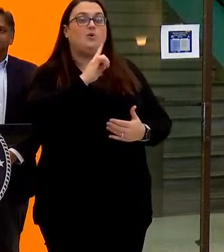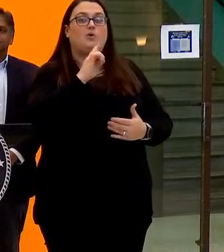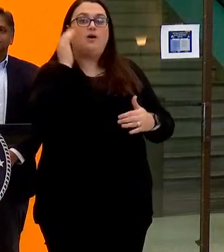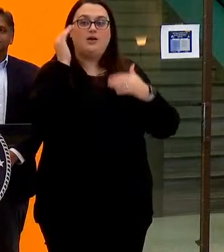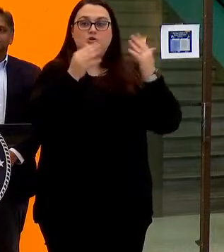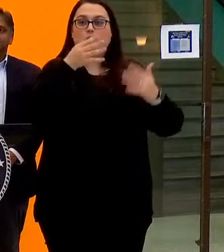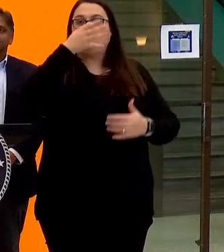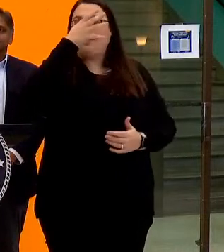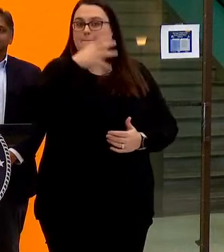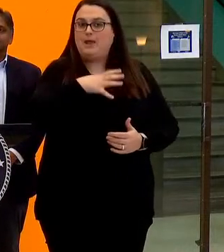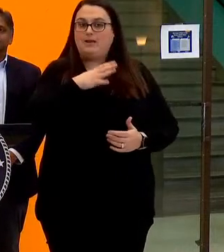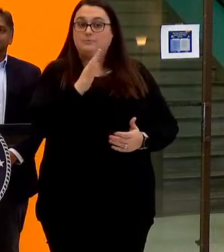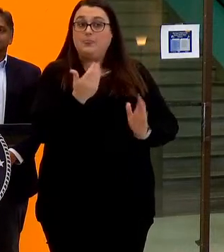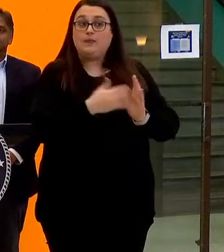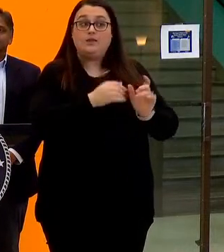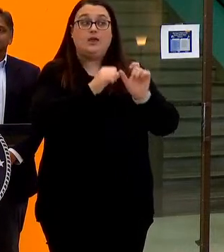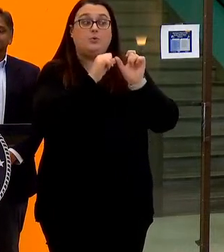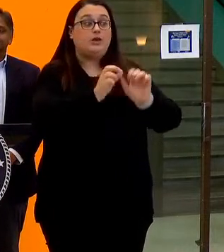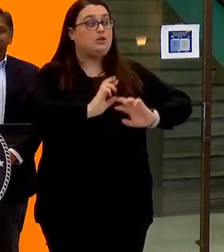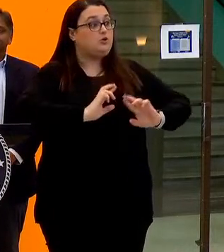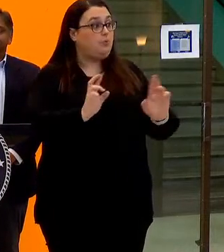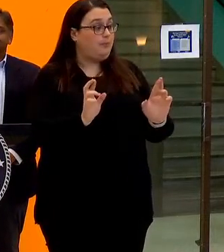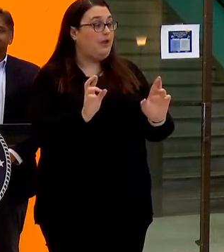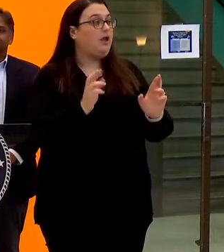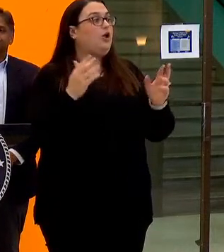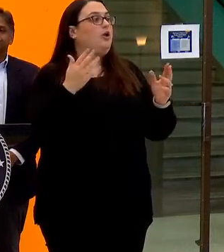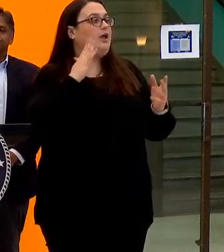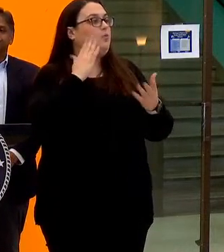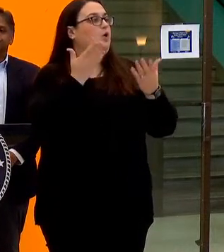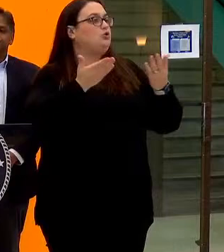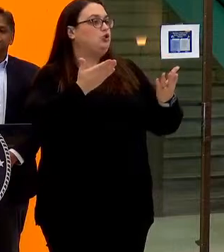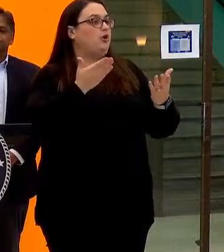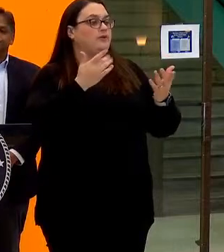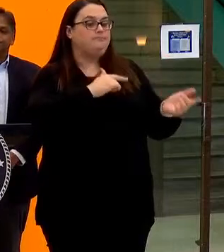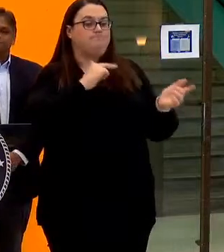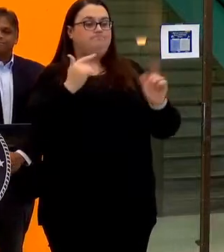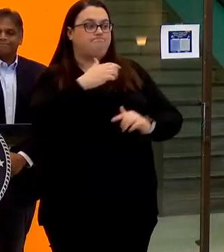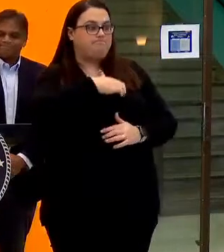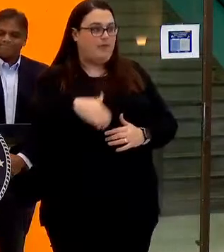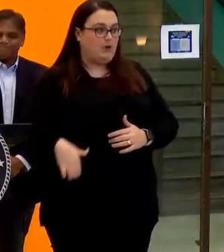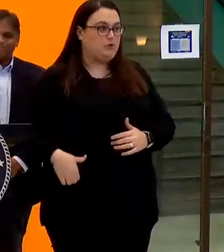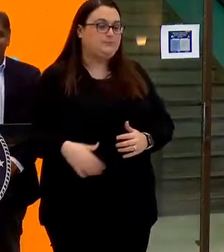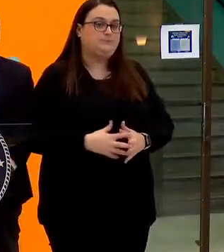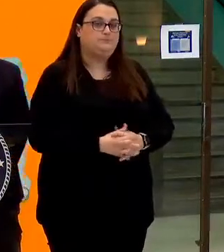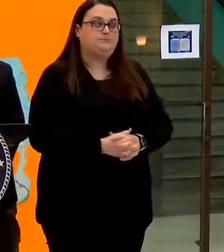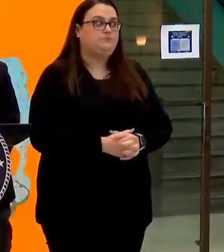adult men. Again, we continue to be prepared and here to serve. I'll turn it back over to you, Mayor.